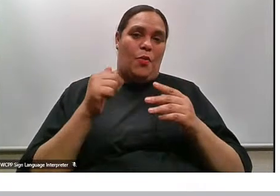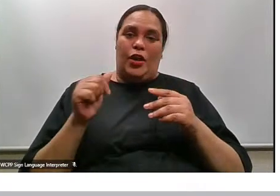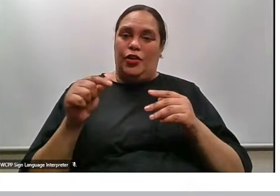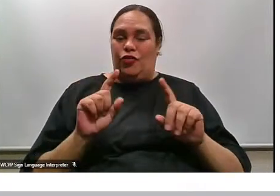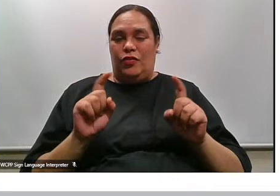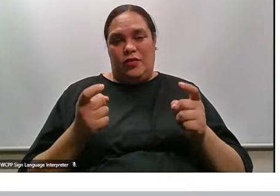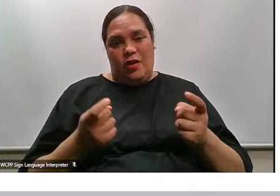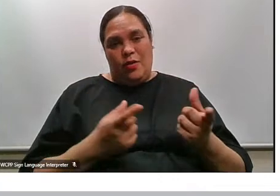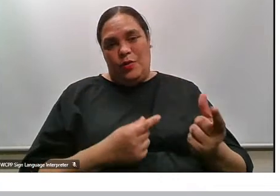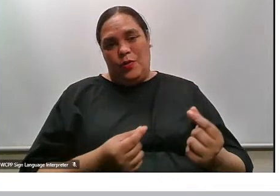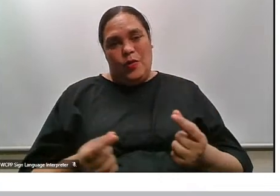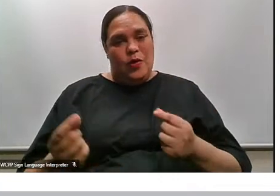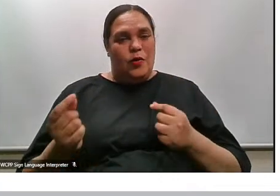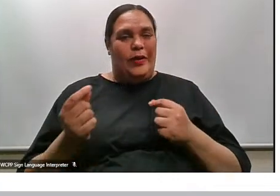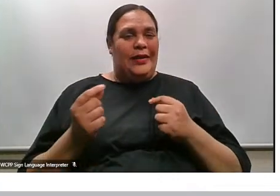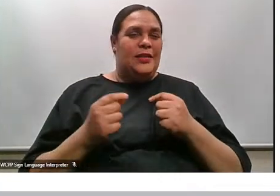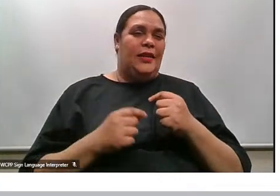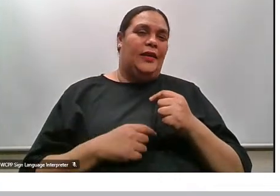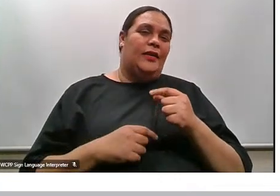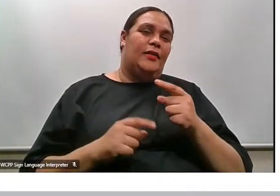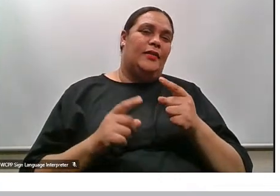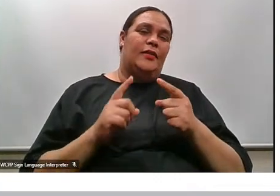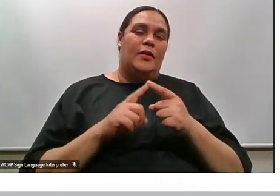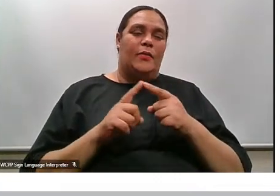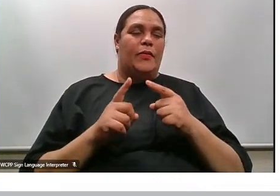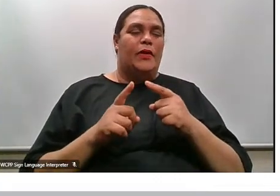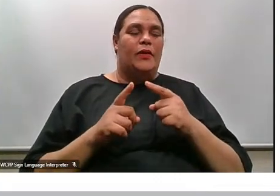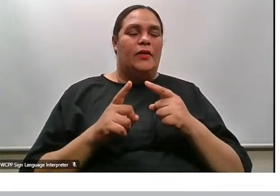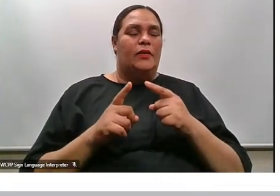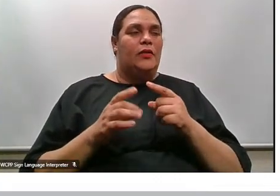General in the sense that